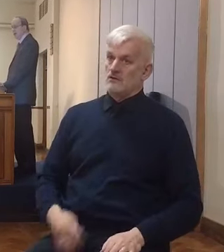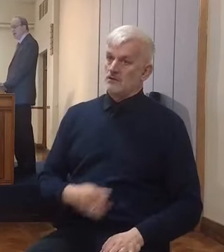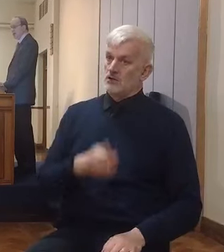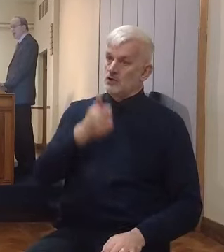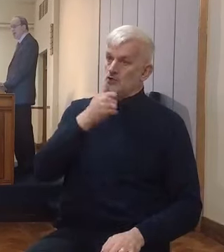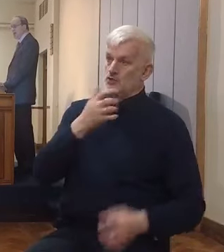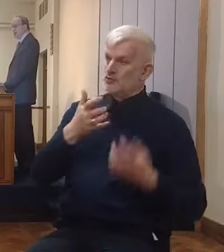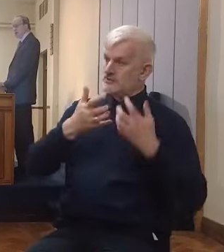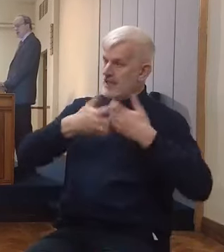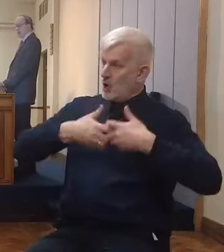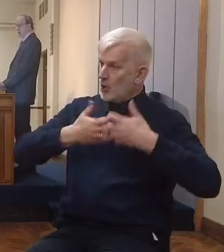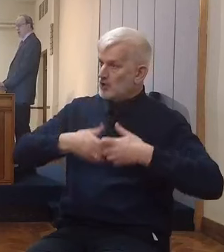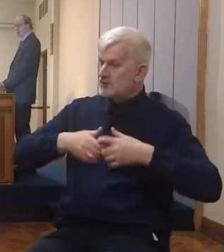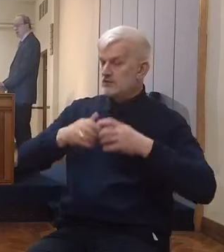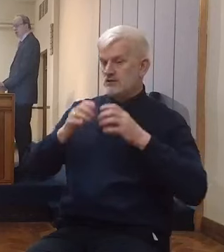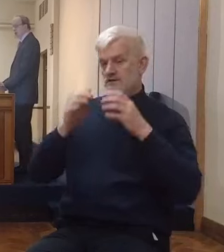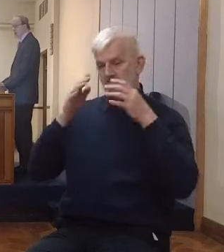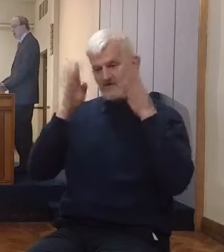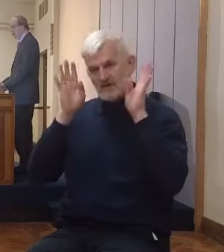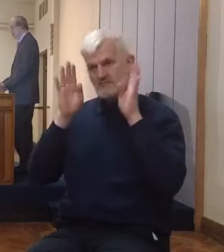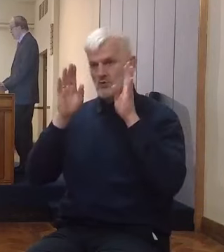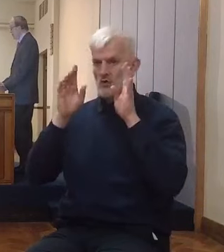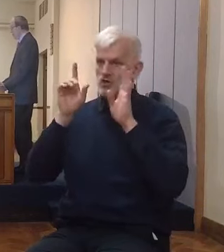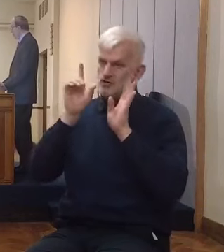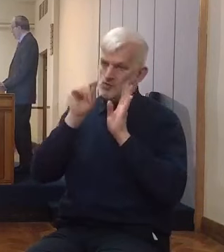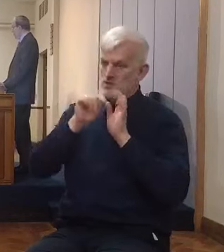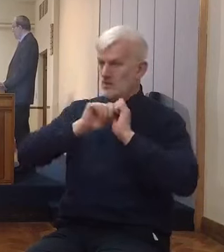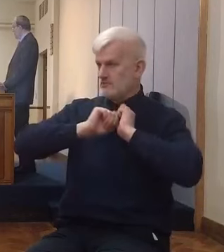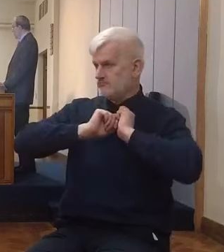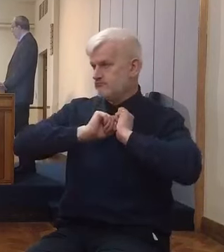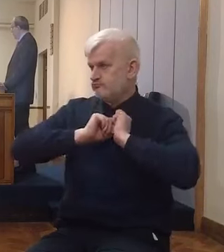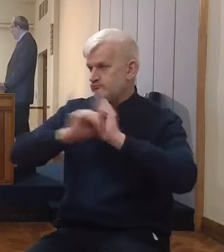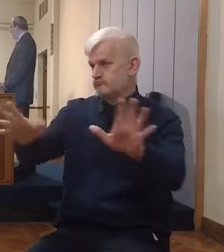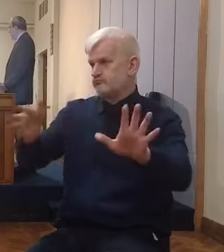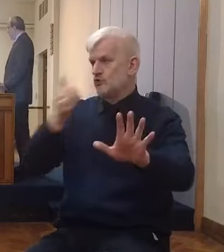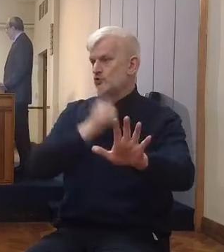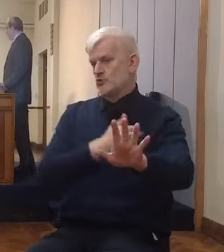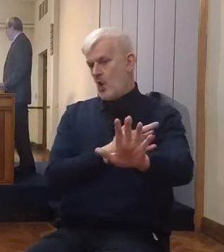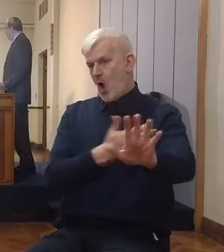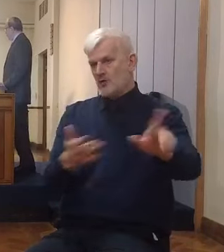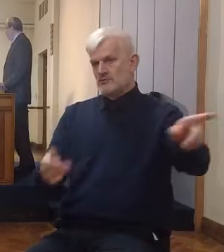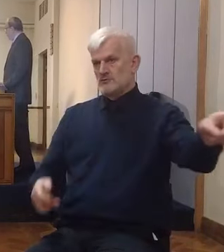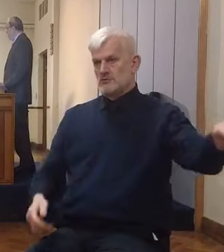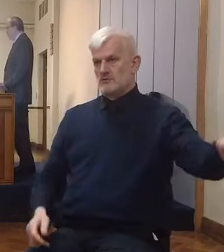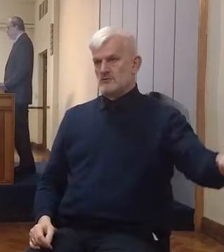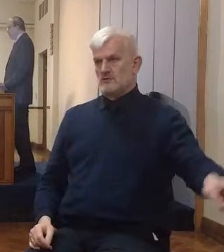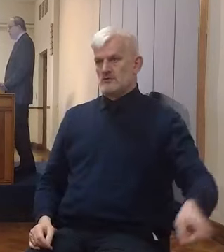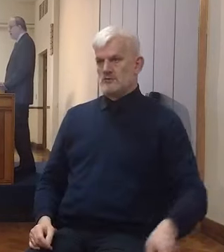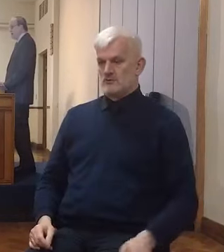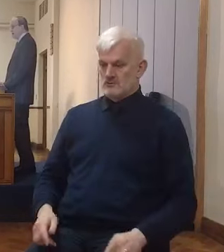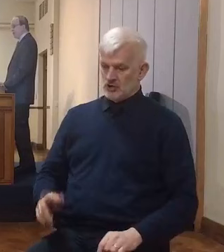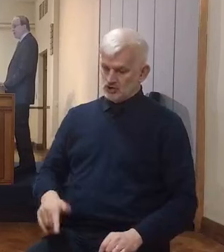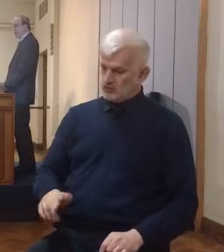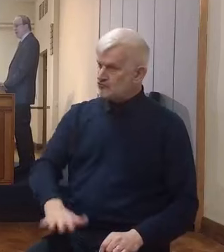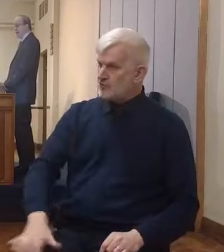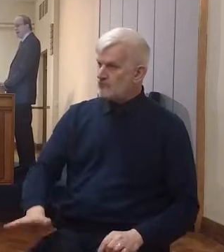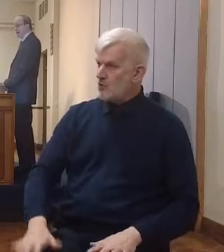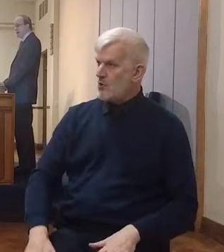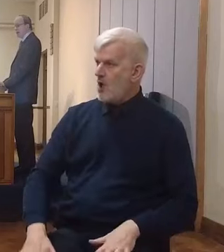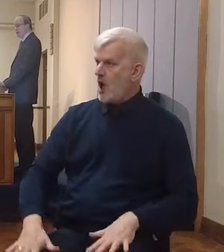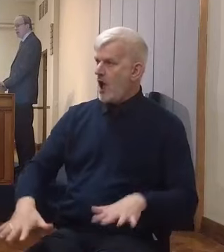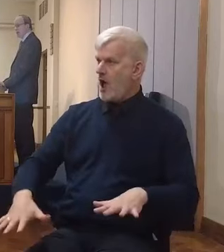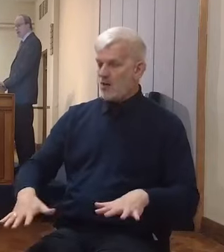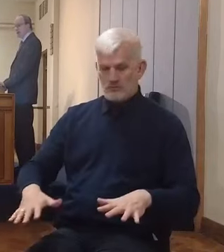technological advance. So the media is on the side of the world, and the children are now brainwashed and